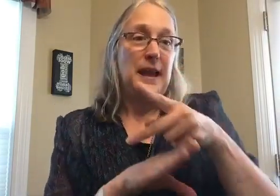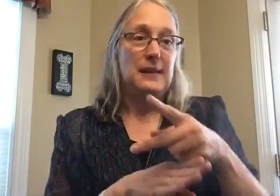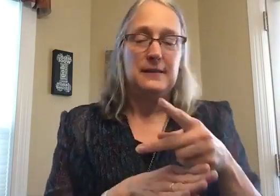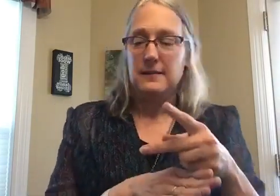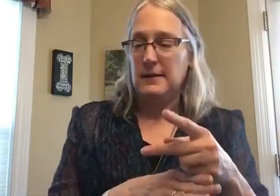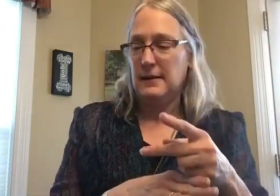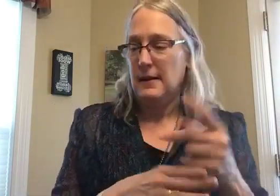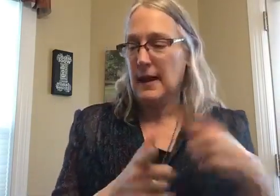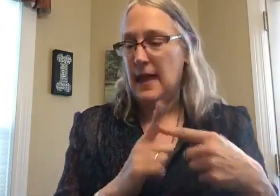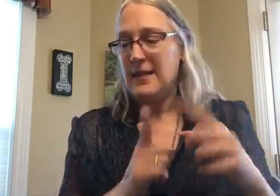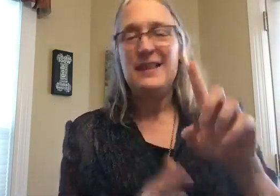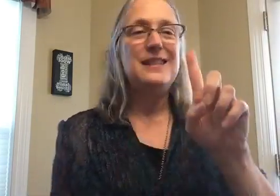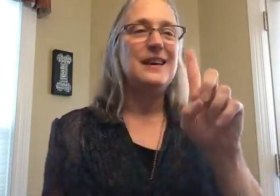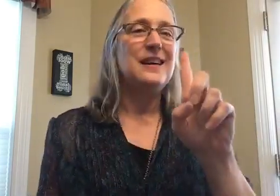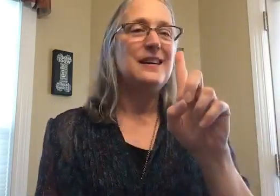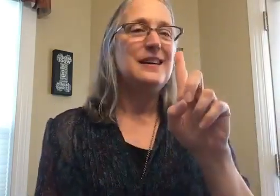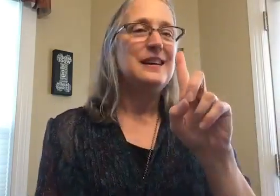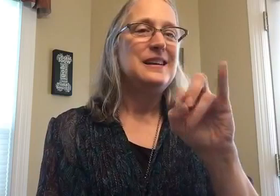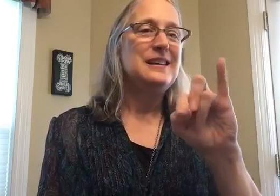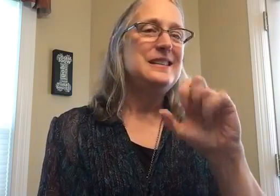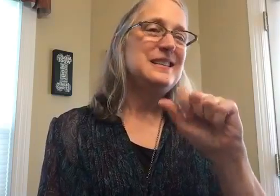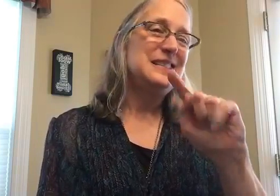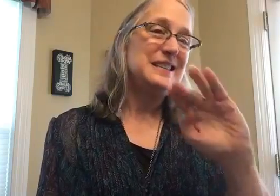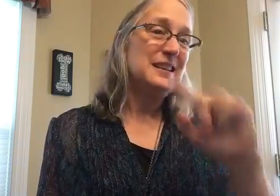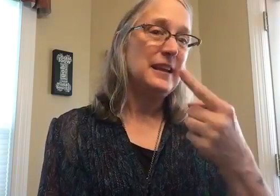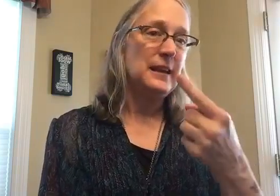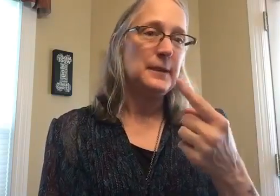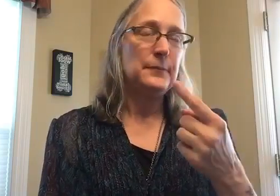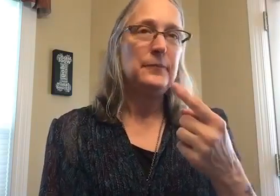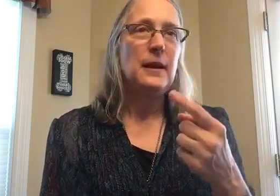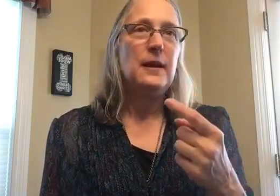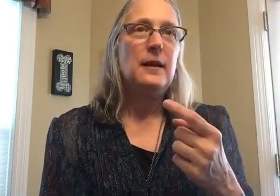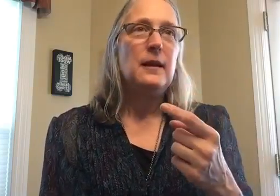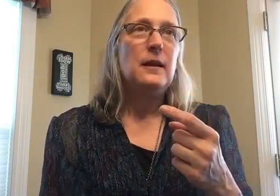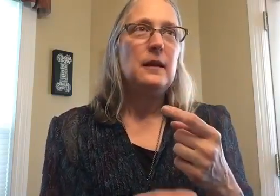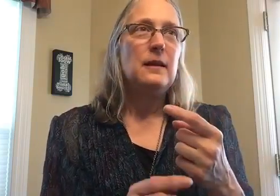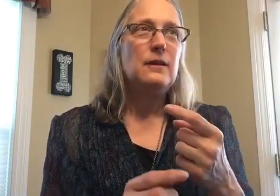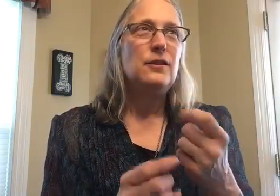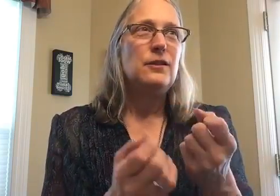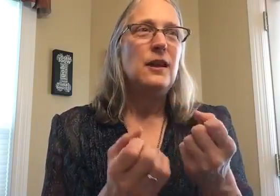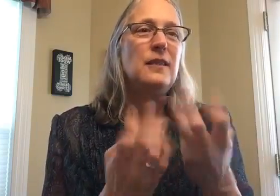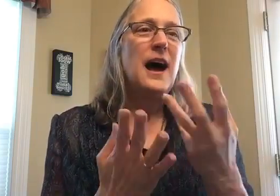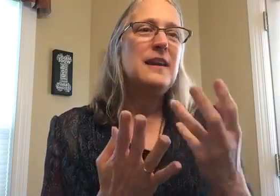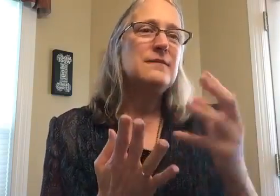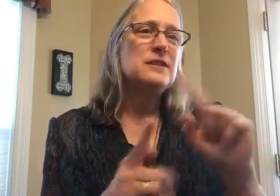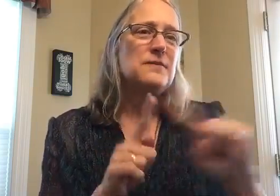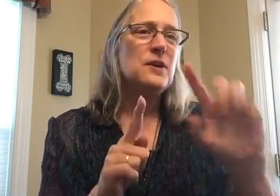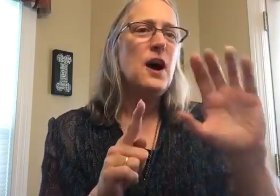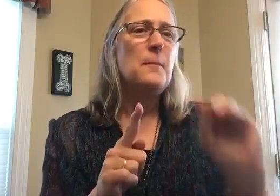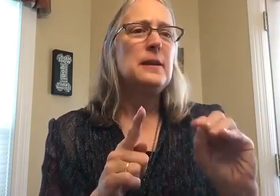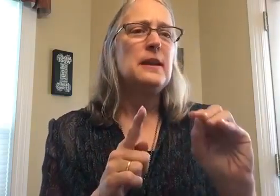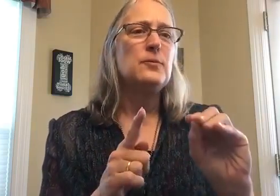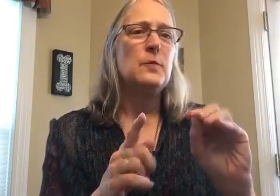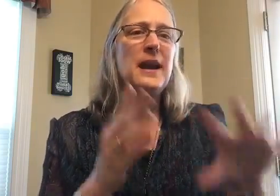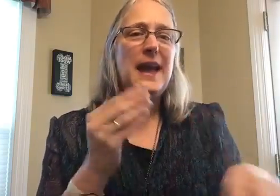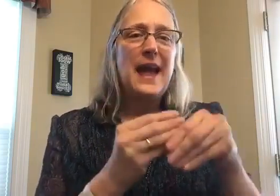plant. And then the distilling, a lot of different companies might add